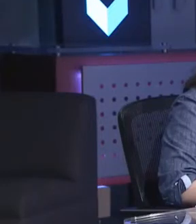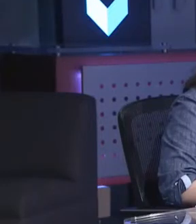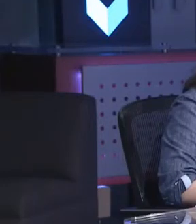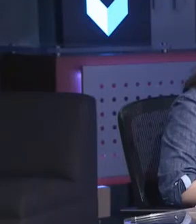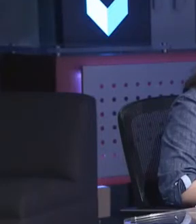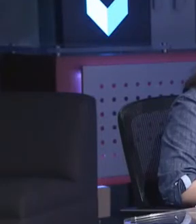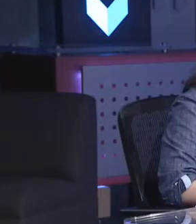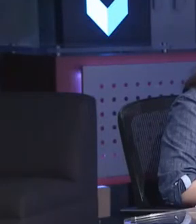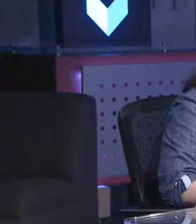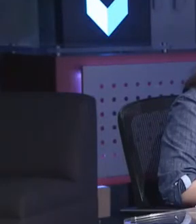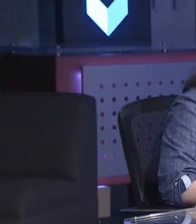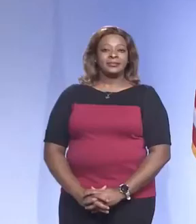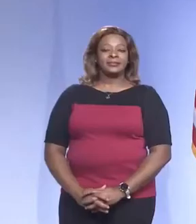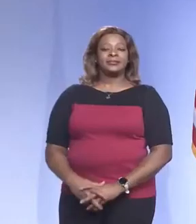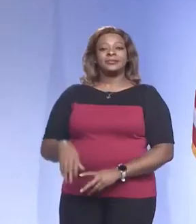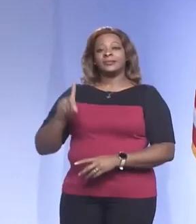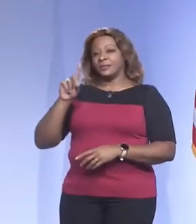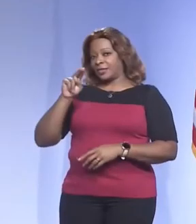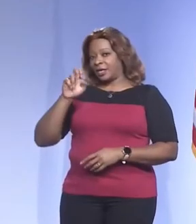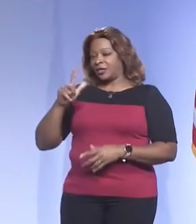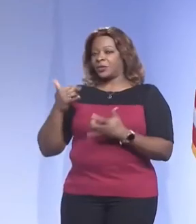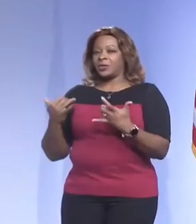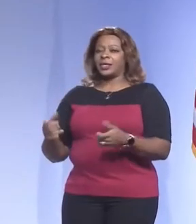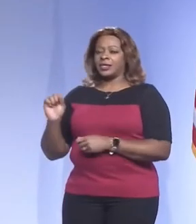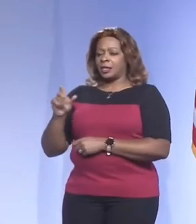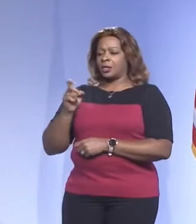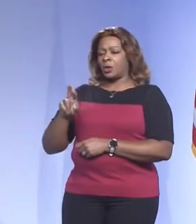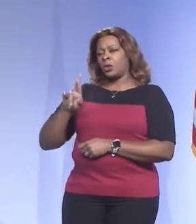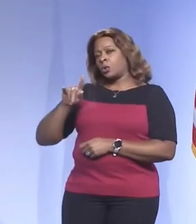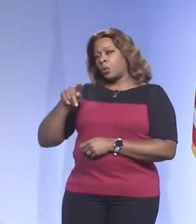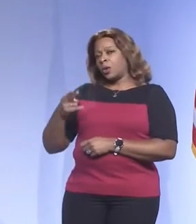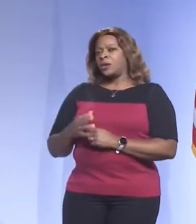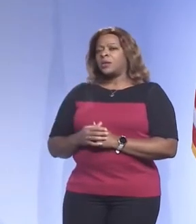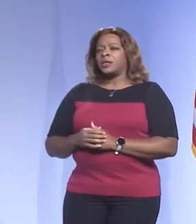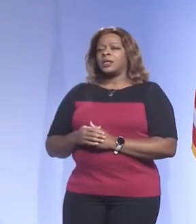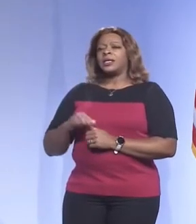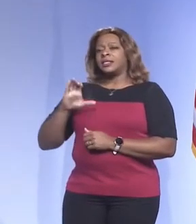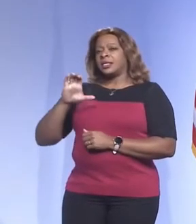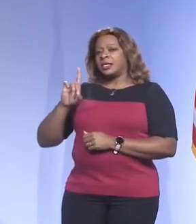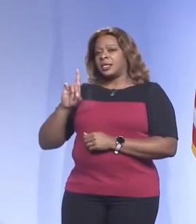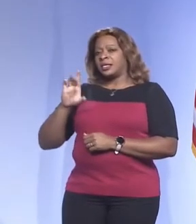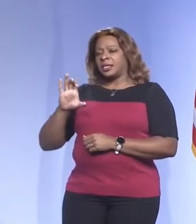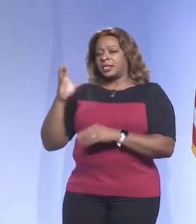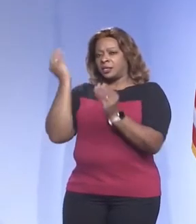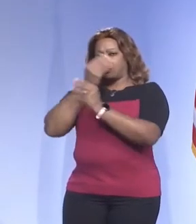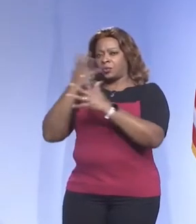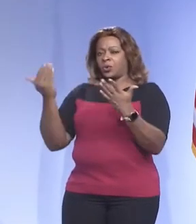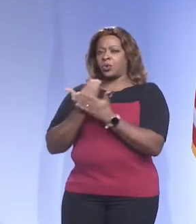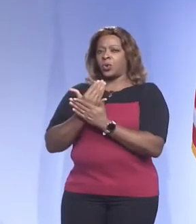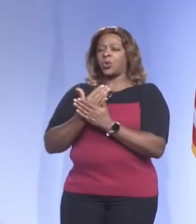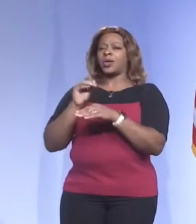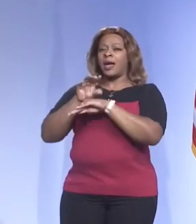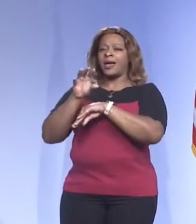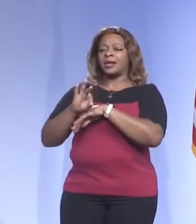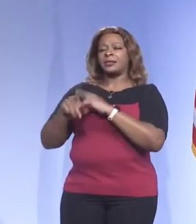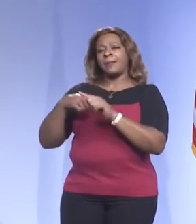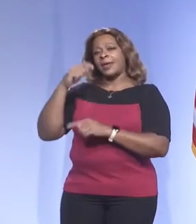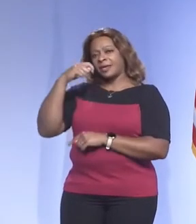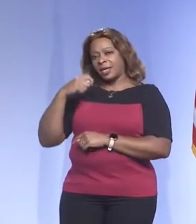Connolly. Yes, so Dr. Randolph, the CDC put out some new guidance on